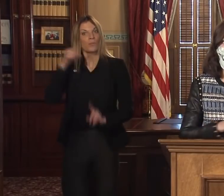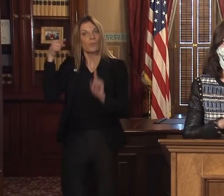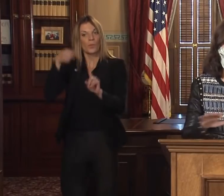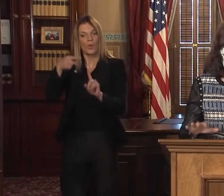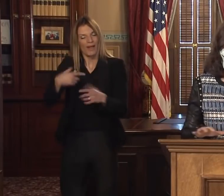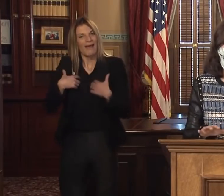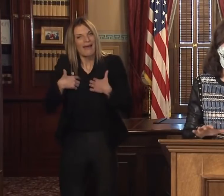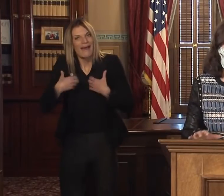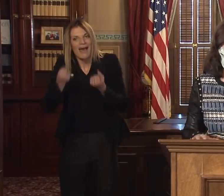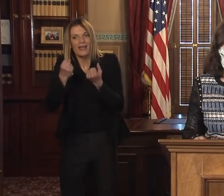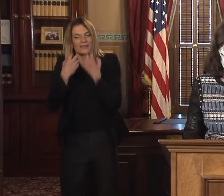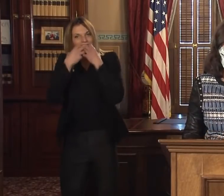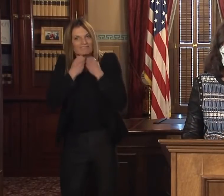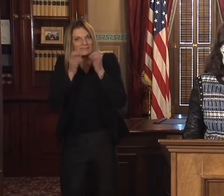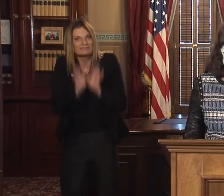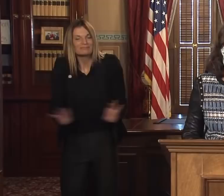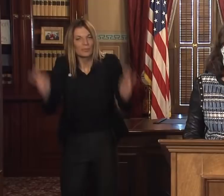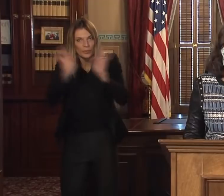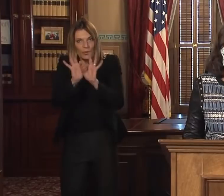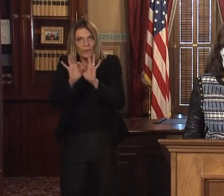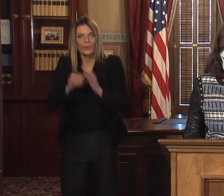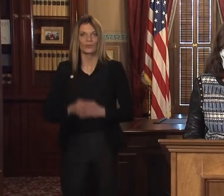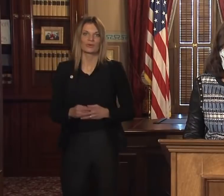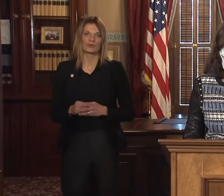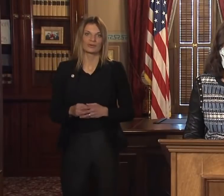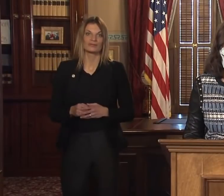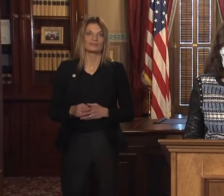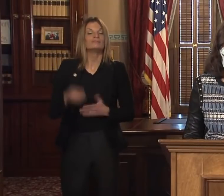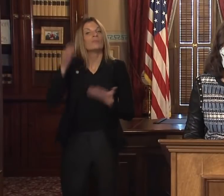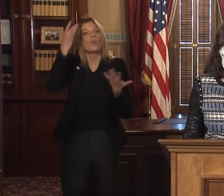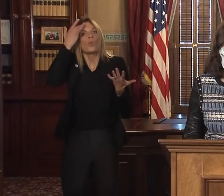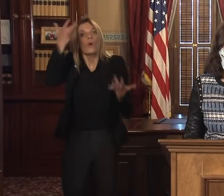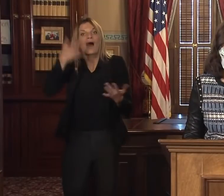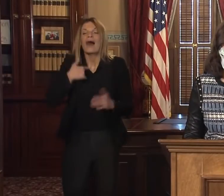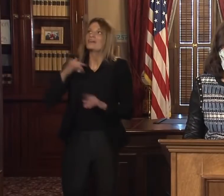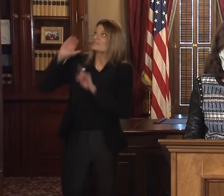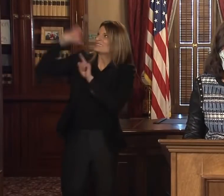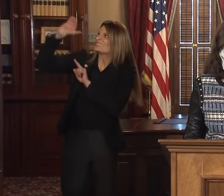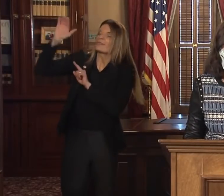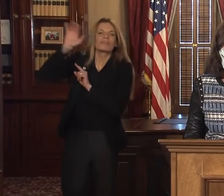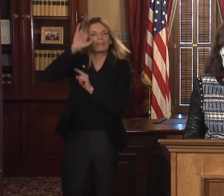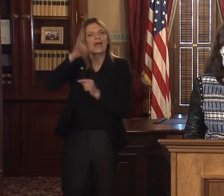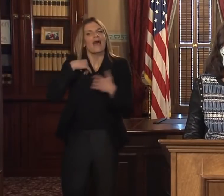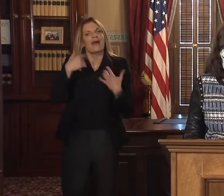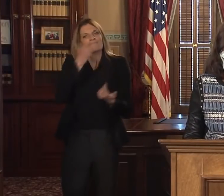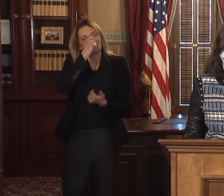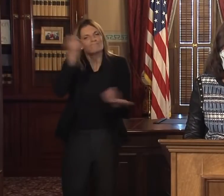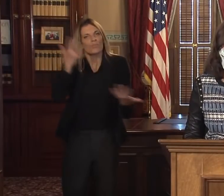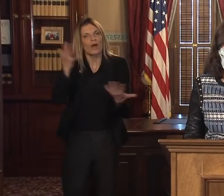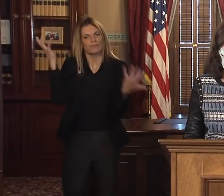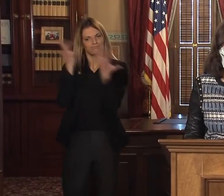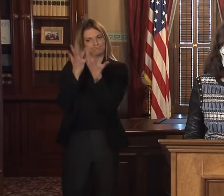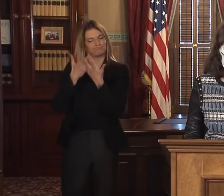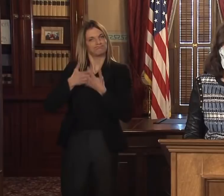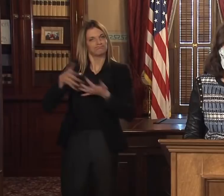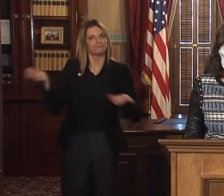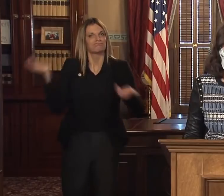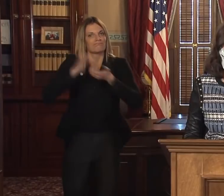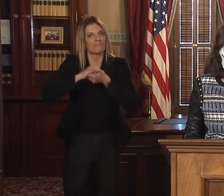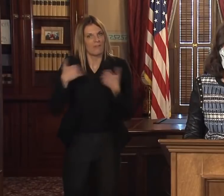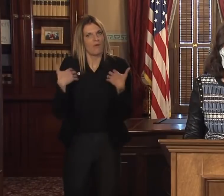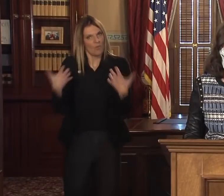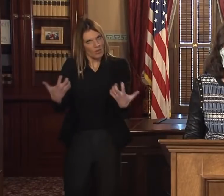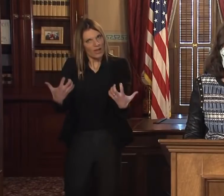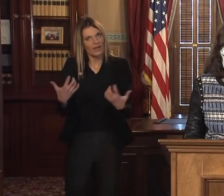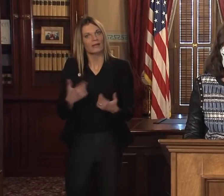that we all rely on. And that's why I am seeking legislative support, bipartisan support for masking